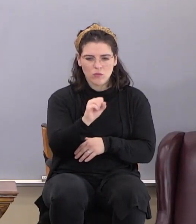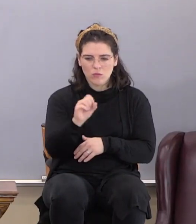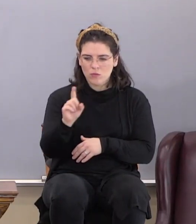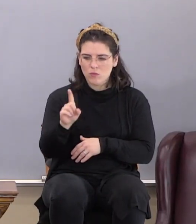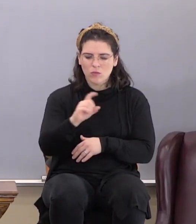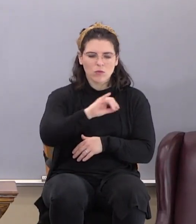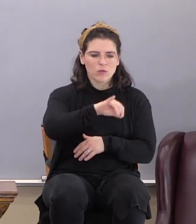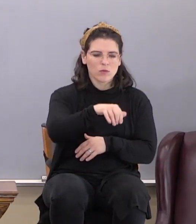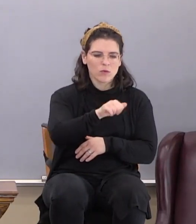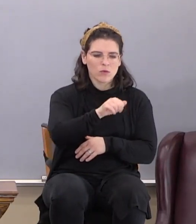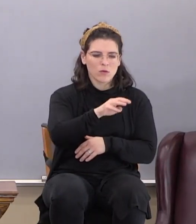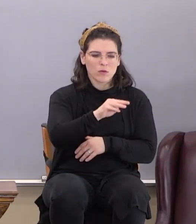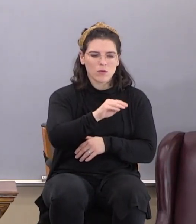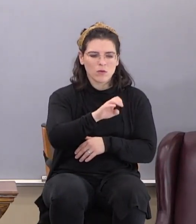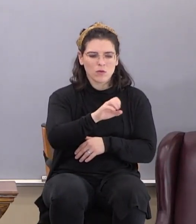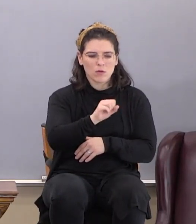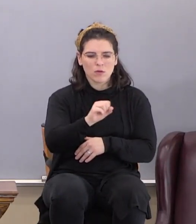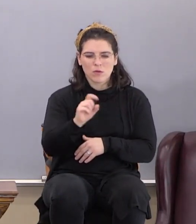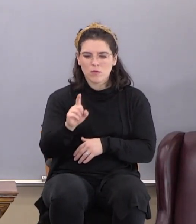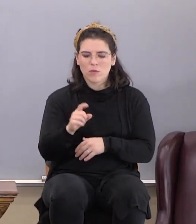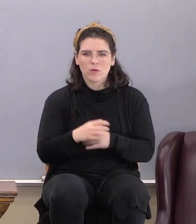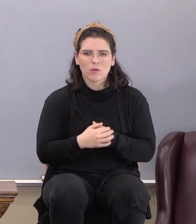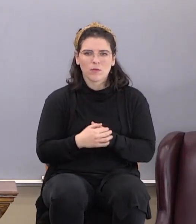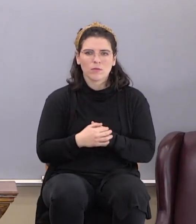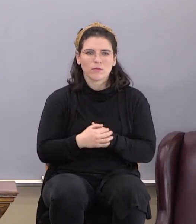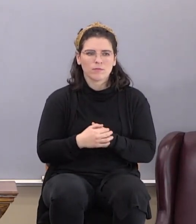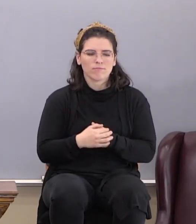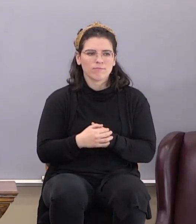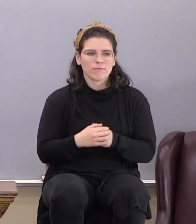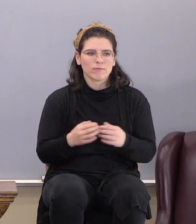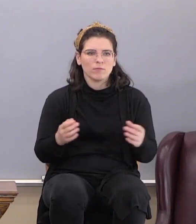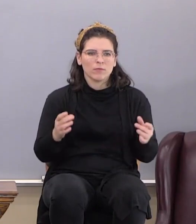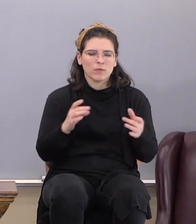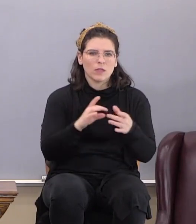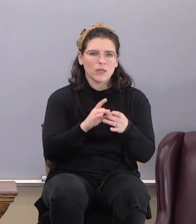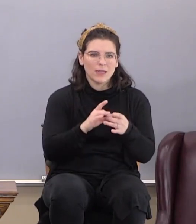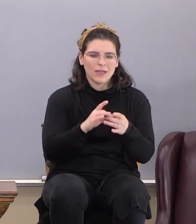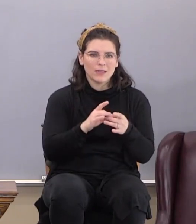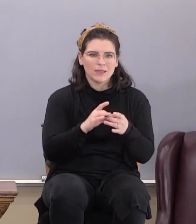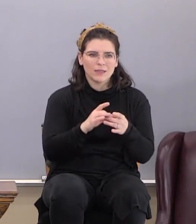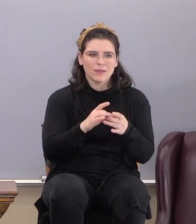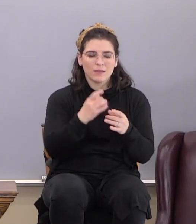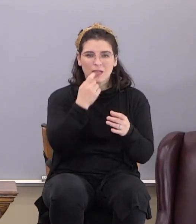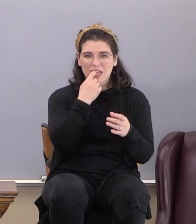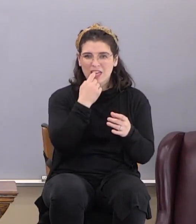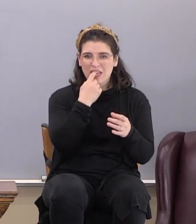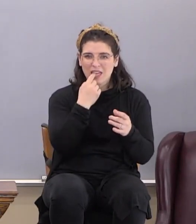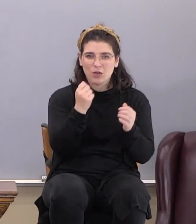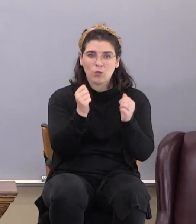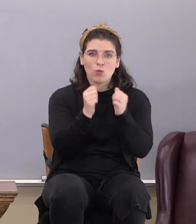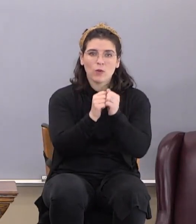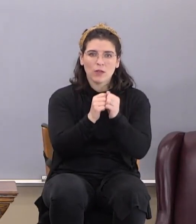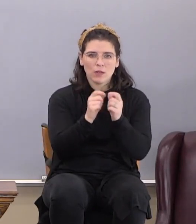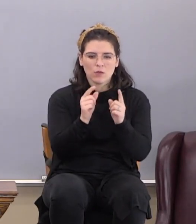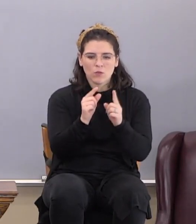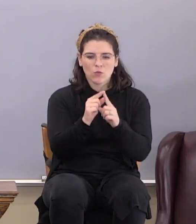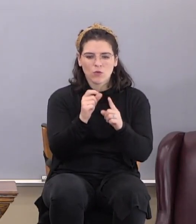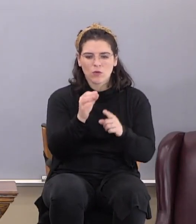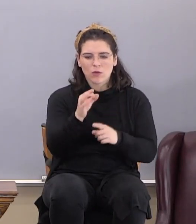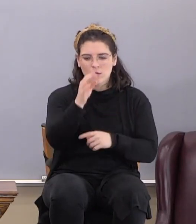1. James, he correlates the glass with the Word of